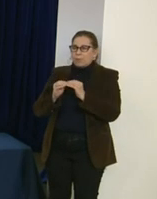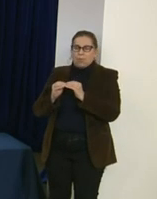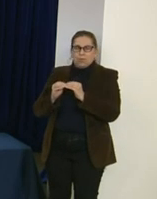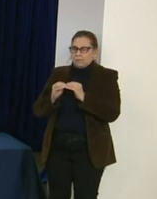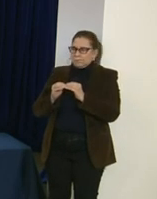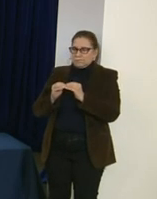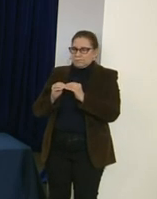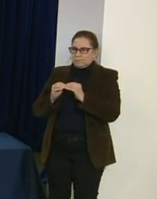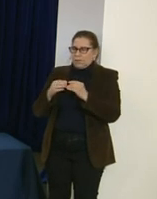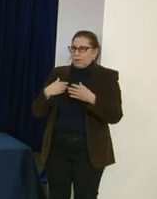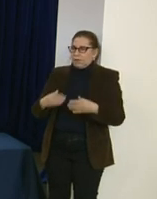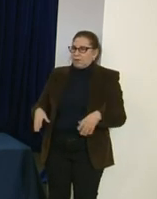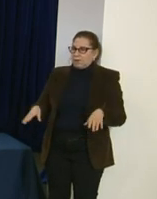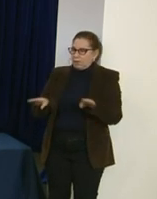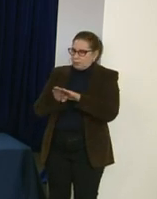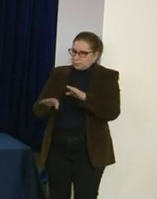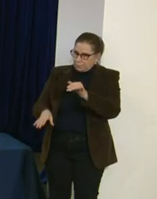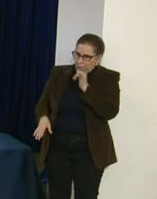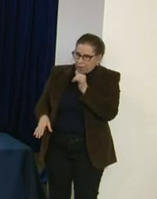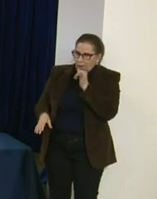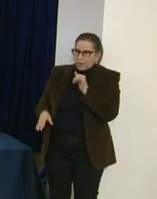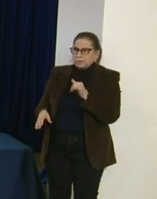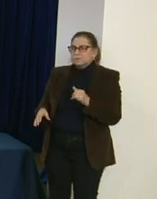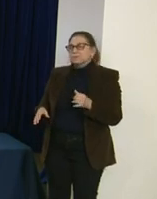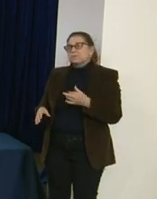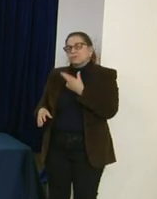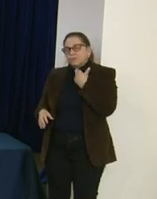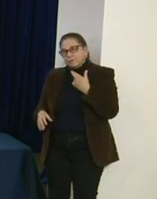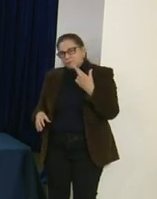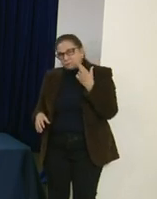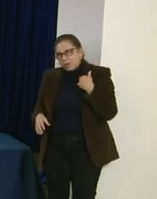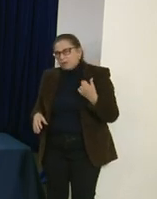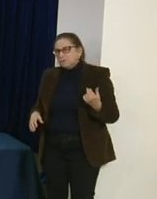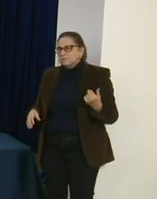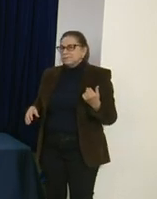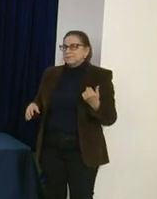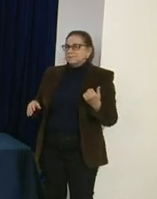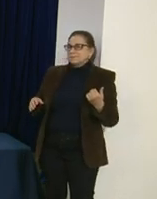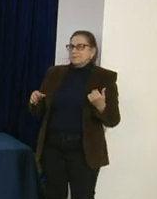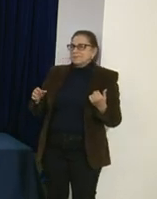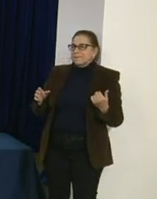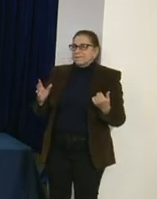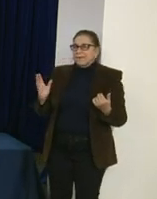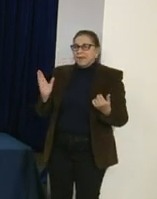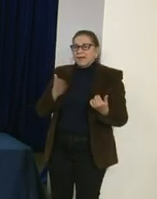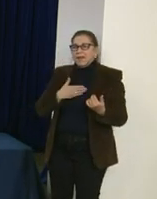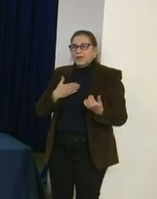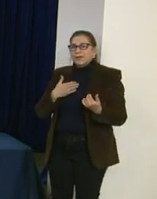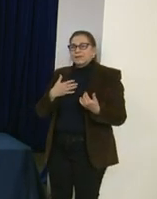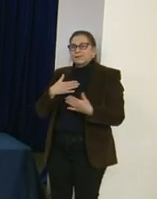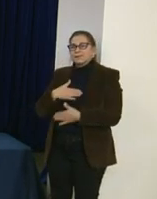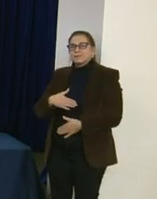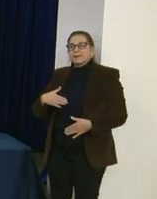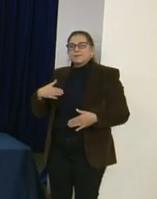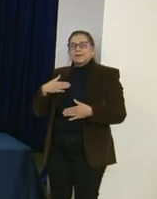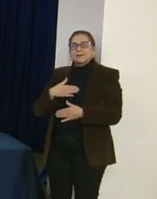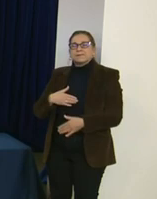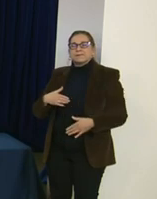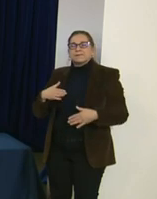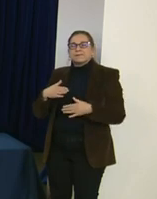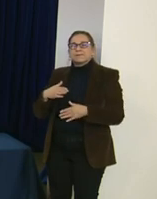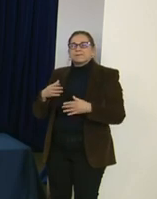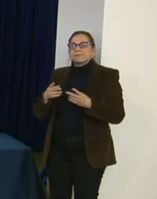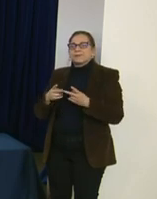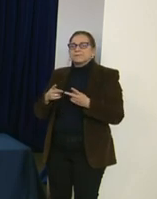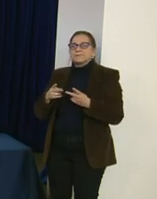bars and restaurants. Our entertainment arenas, our convention centers, our